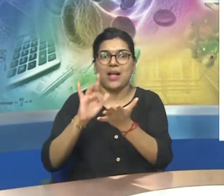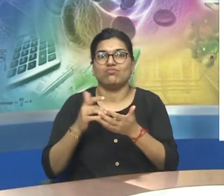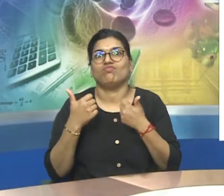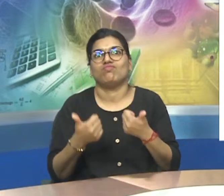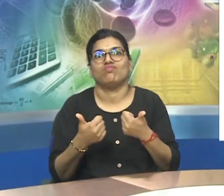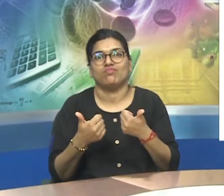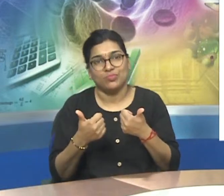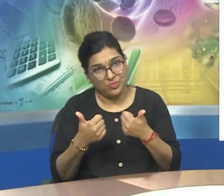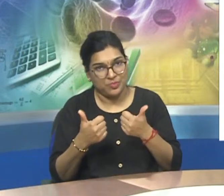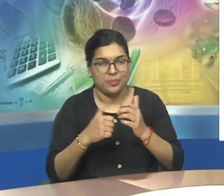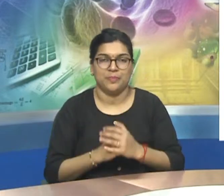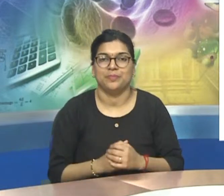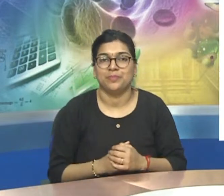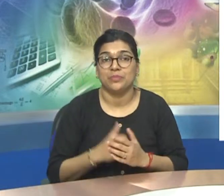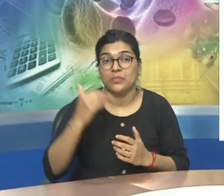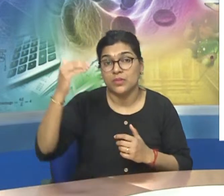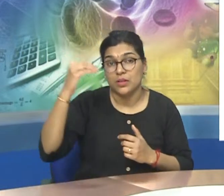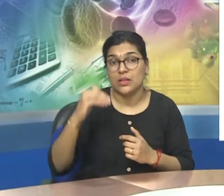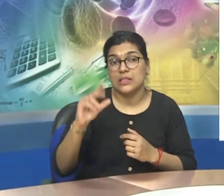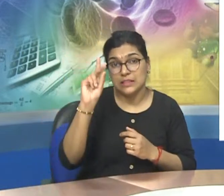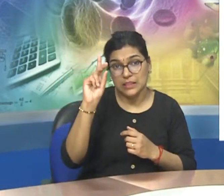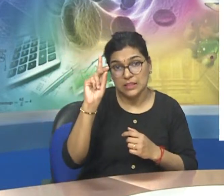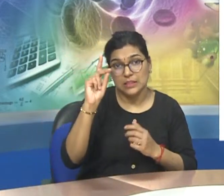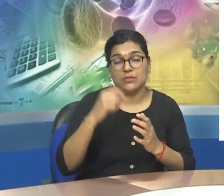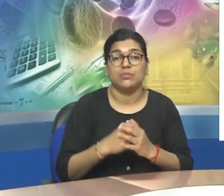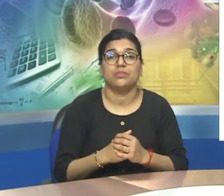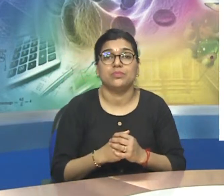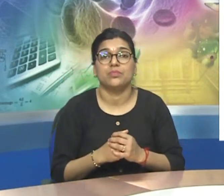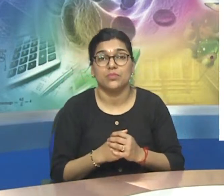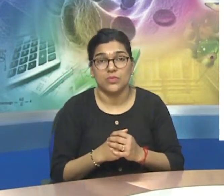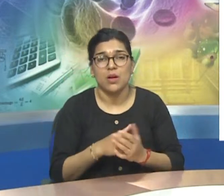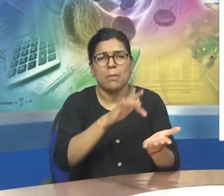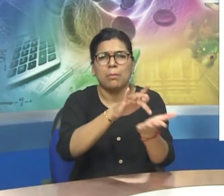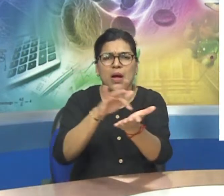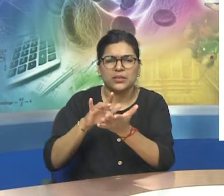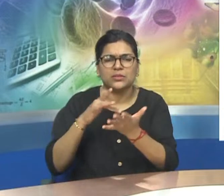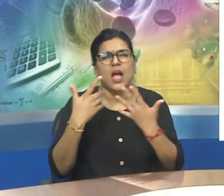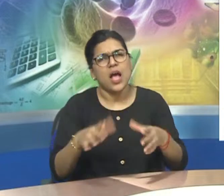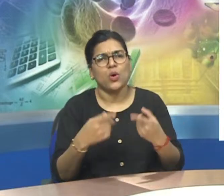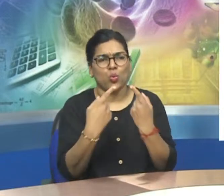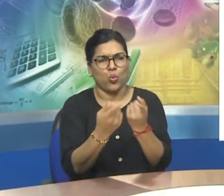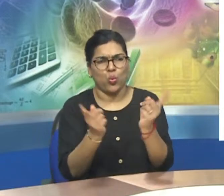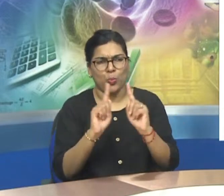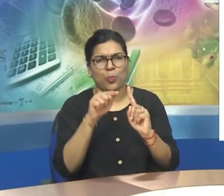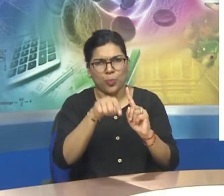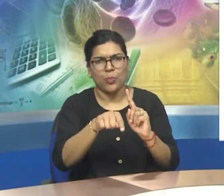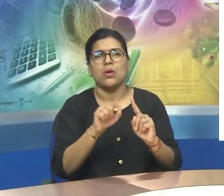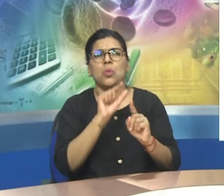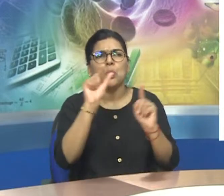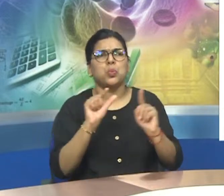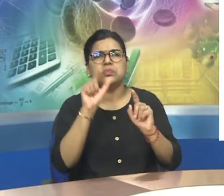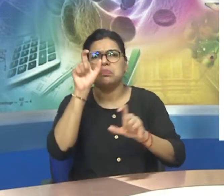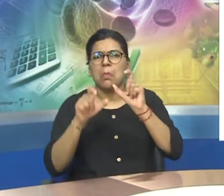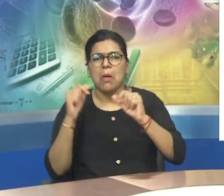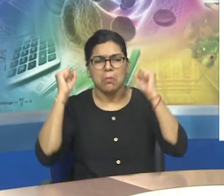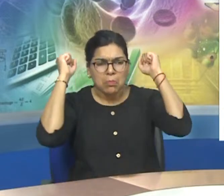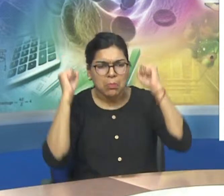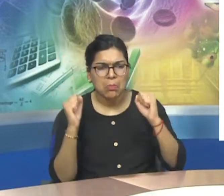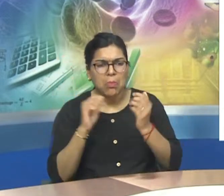is a better option. The second point tells that it saves